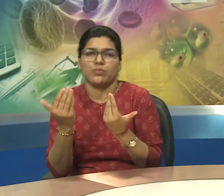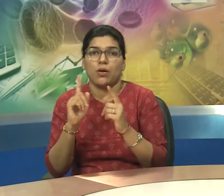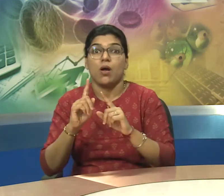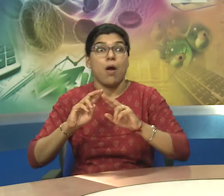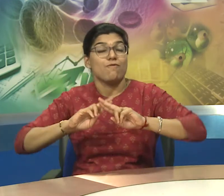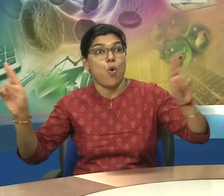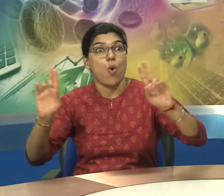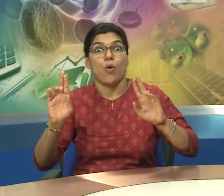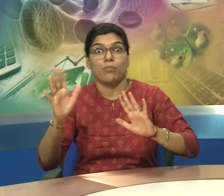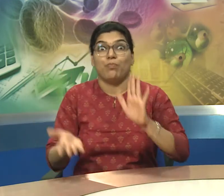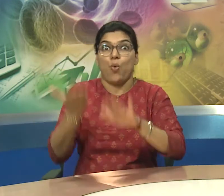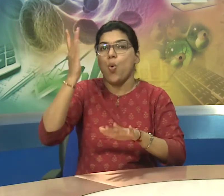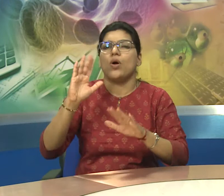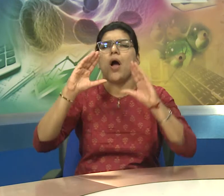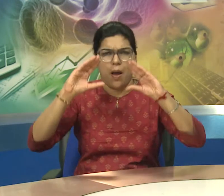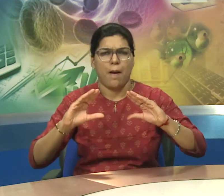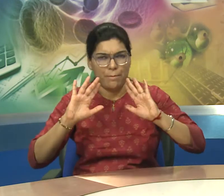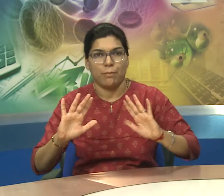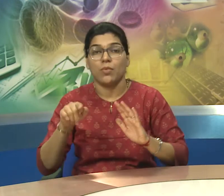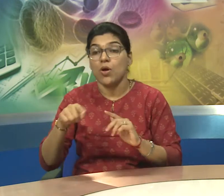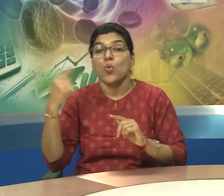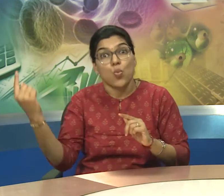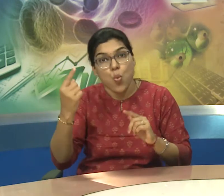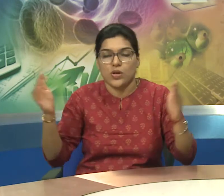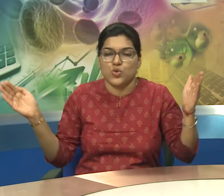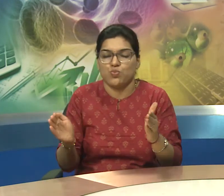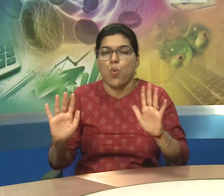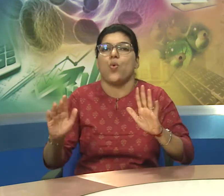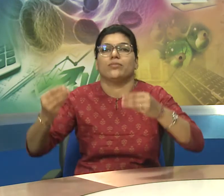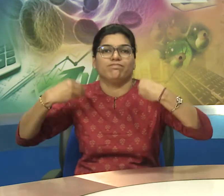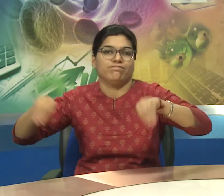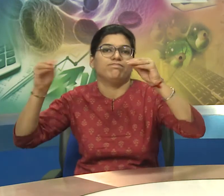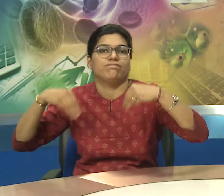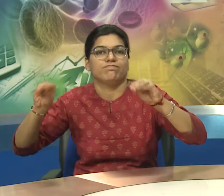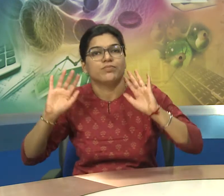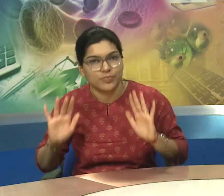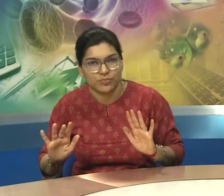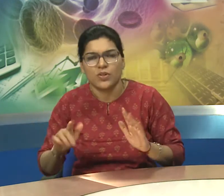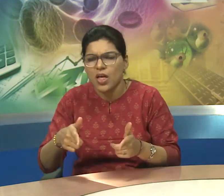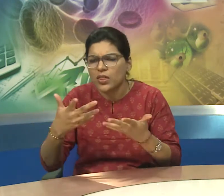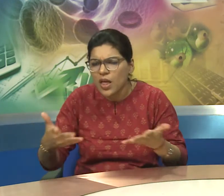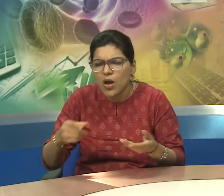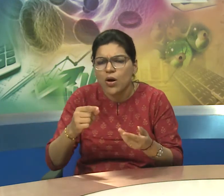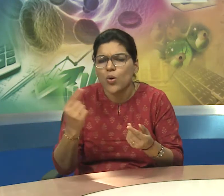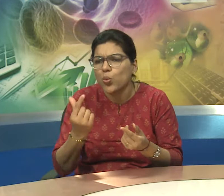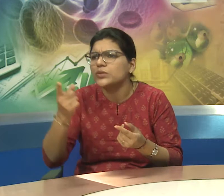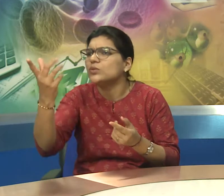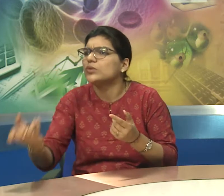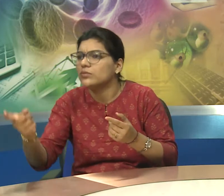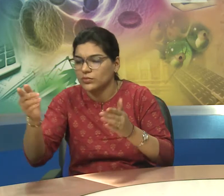They sell products with the aim of making profit from it.